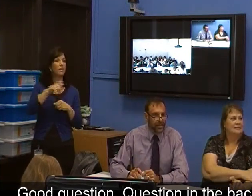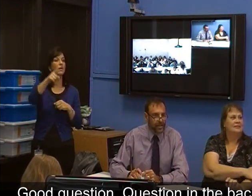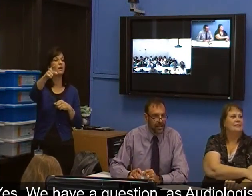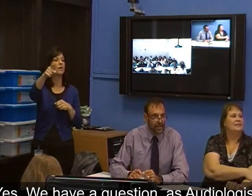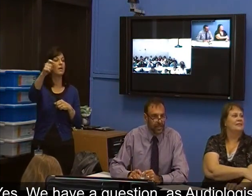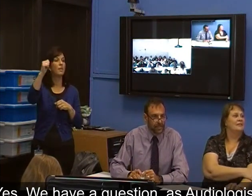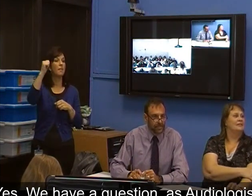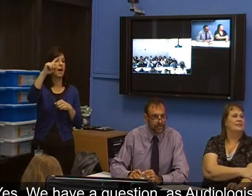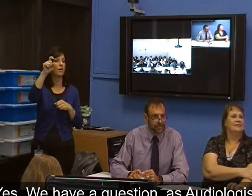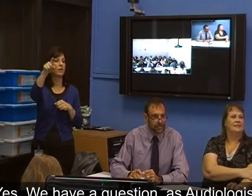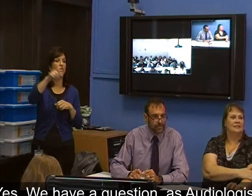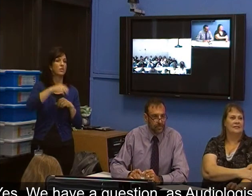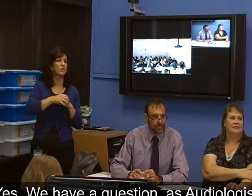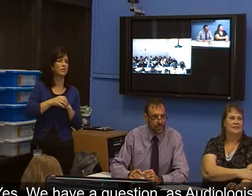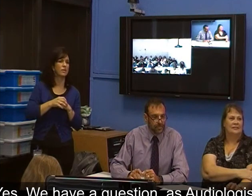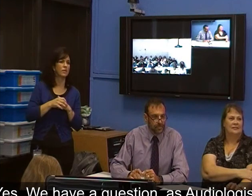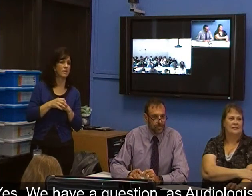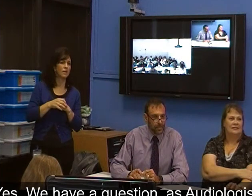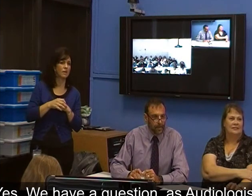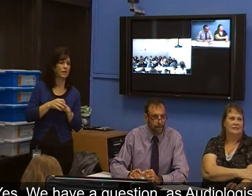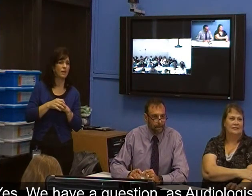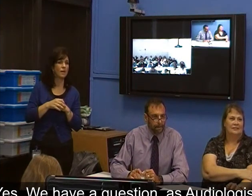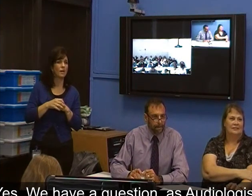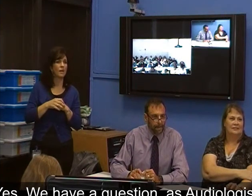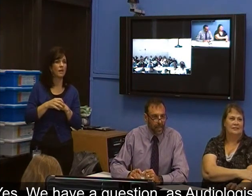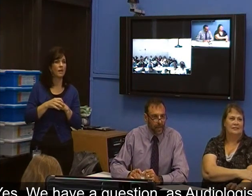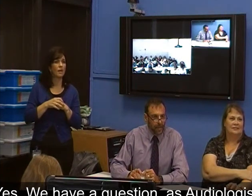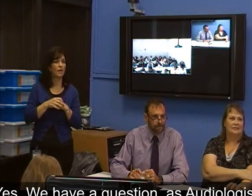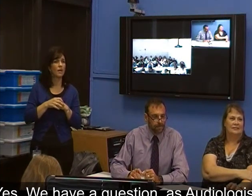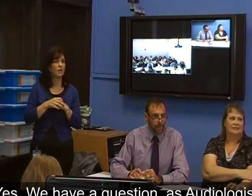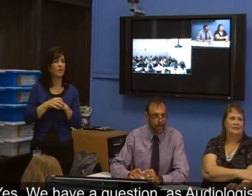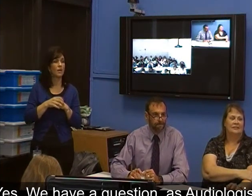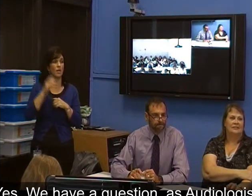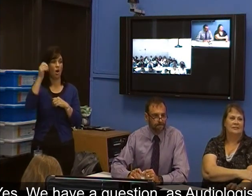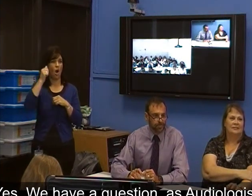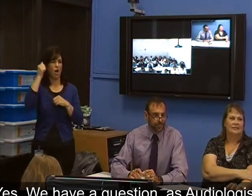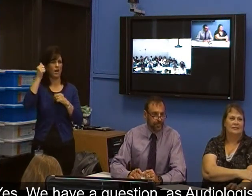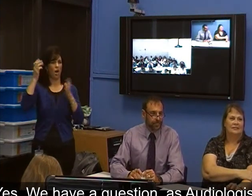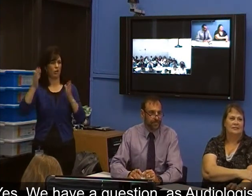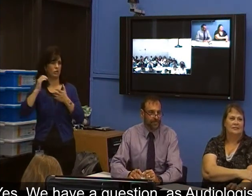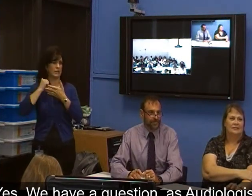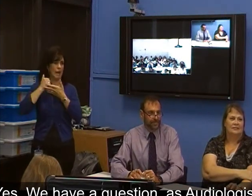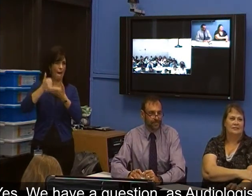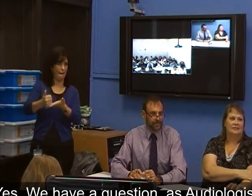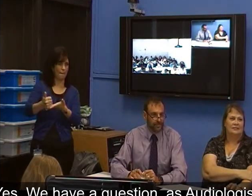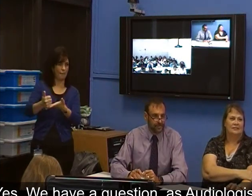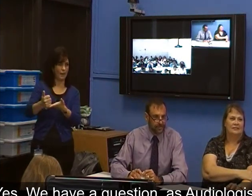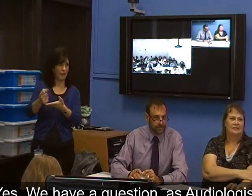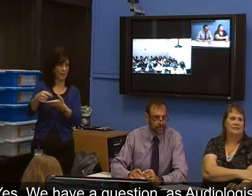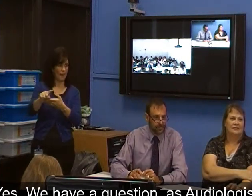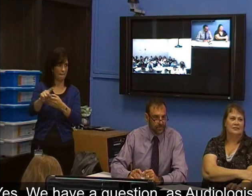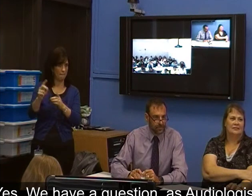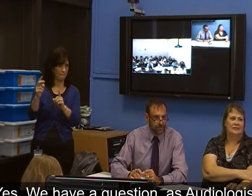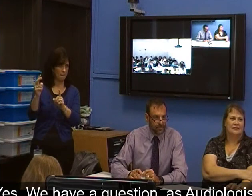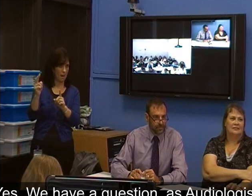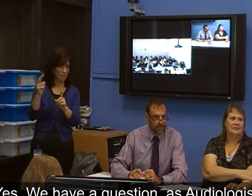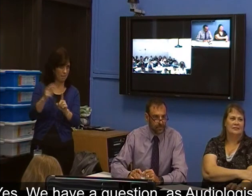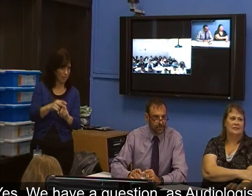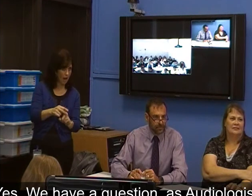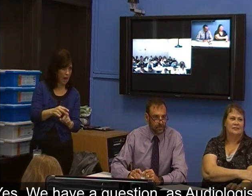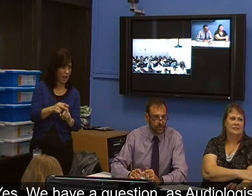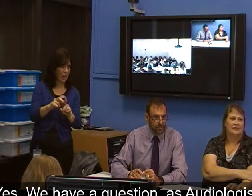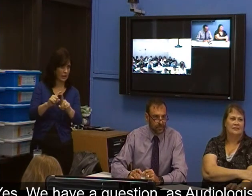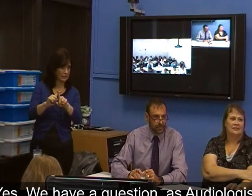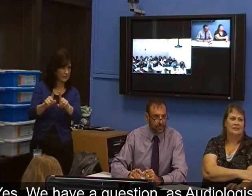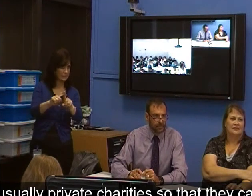Question in the back? Yes, we have a question as audiologists, helping them apply to